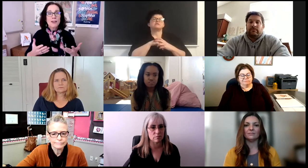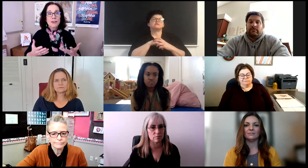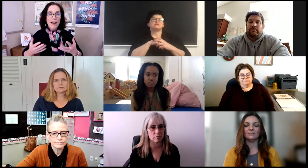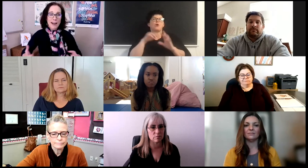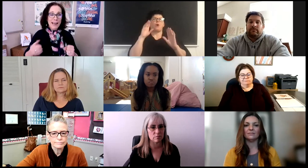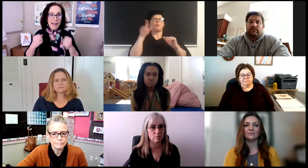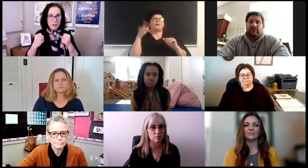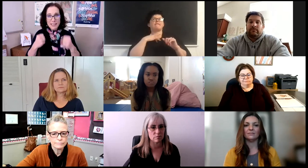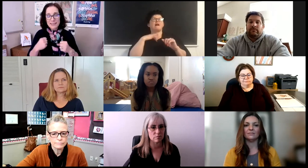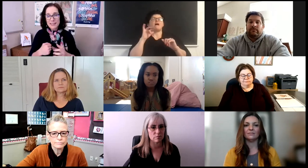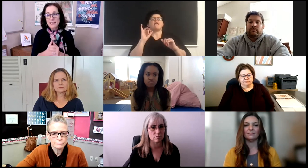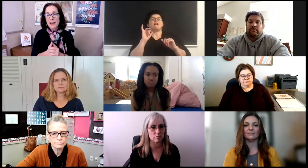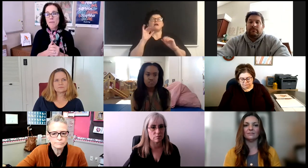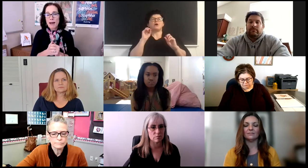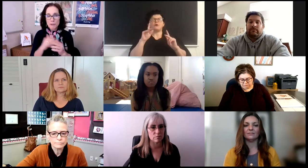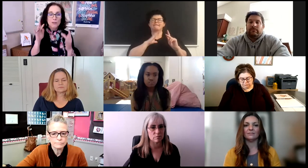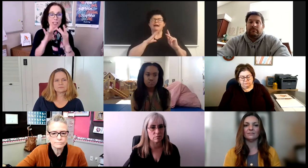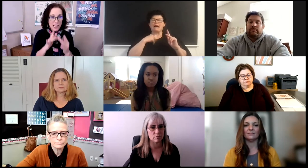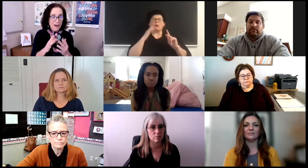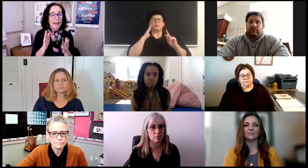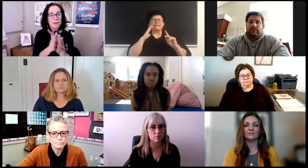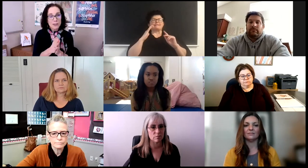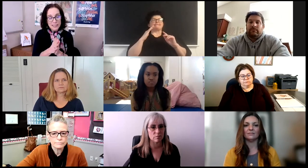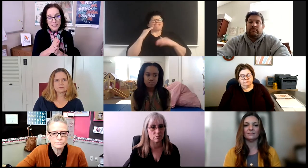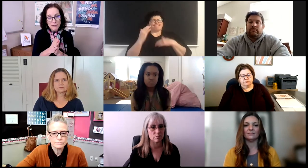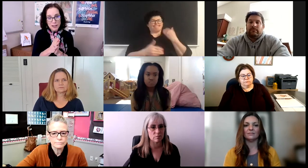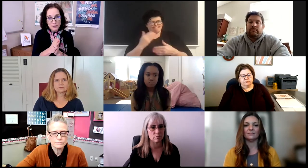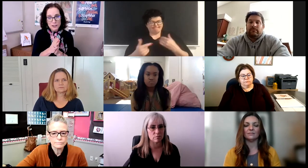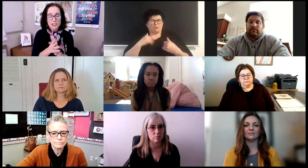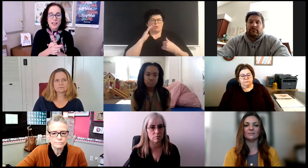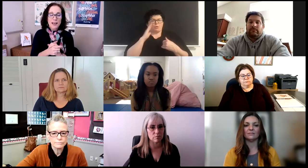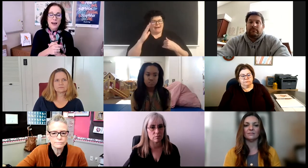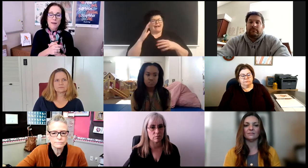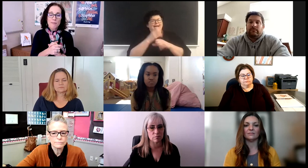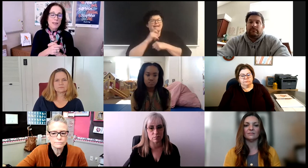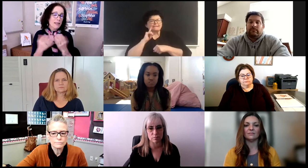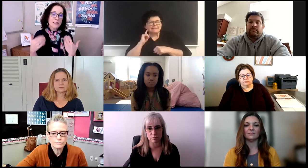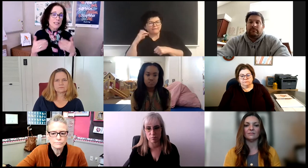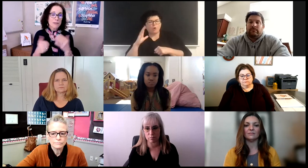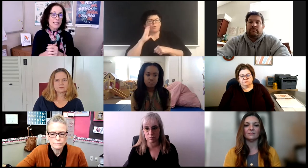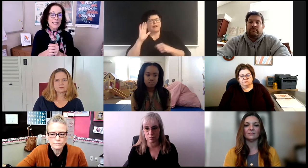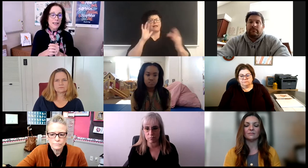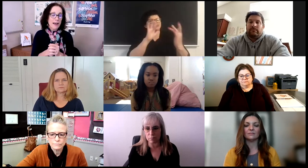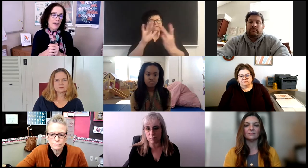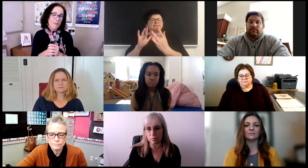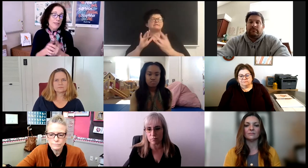like, okay, all right, I will take that step. I will reach out. I will get a deaf coach, because it